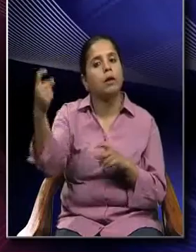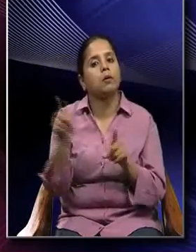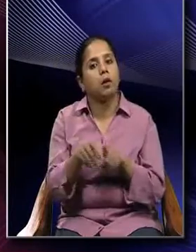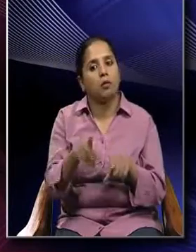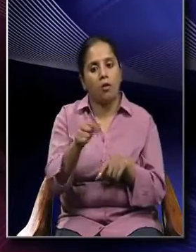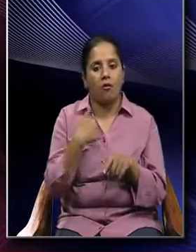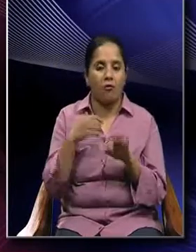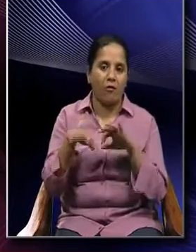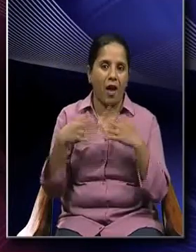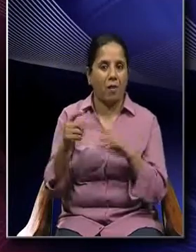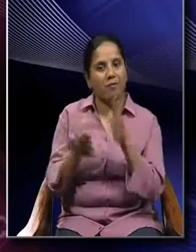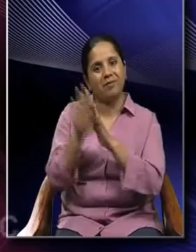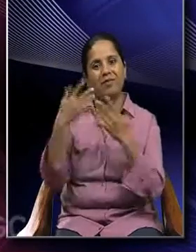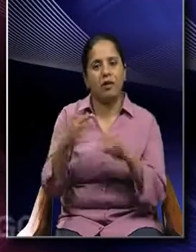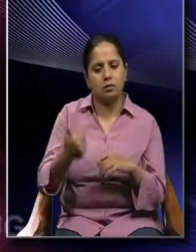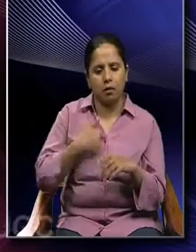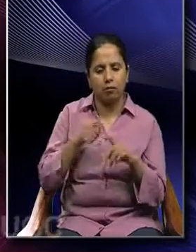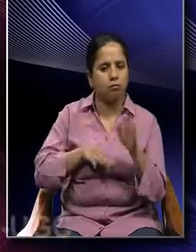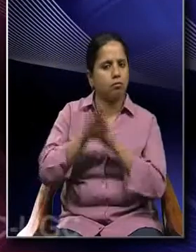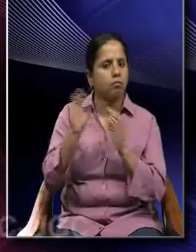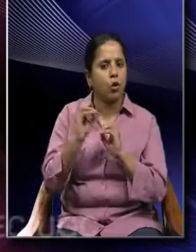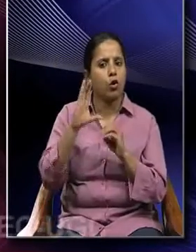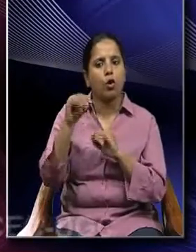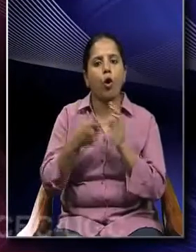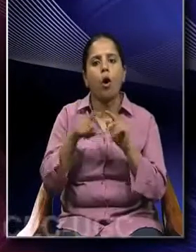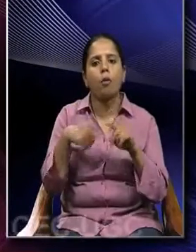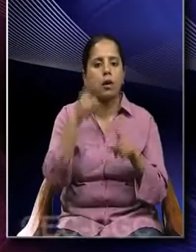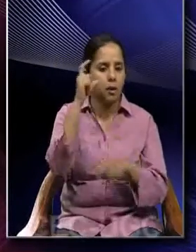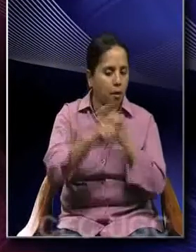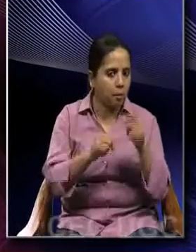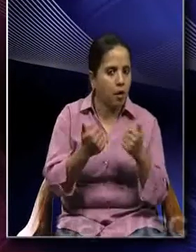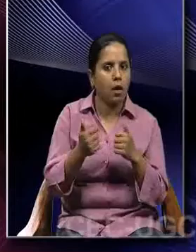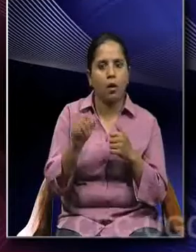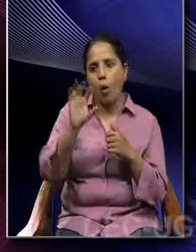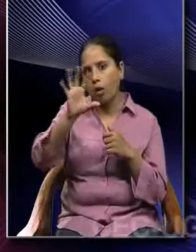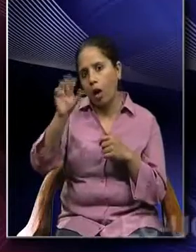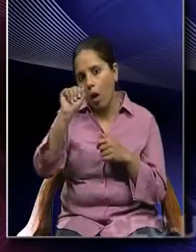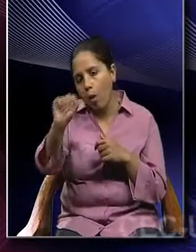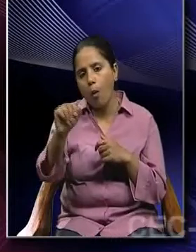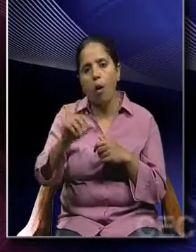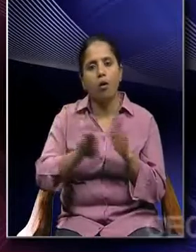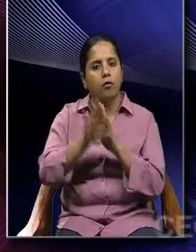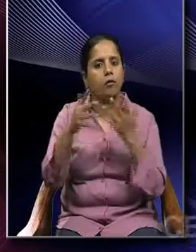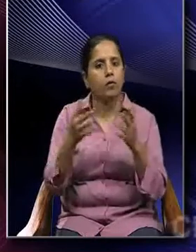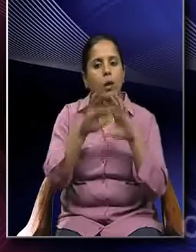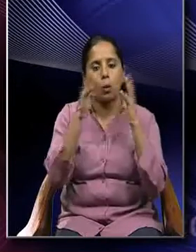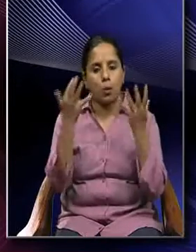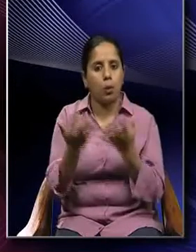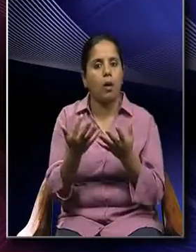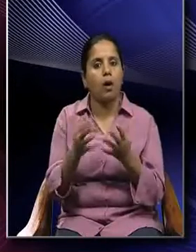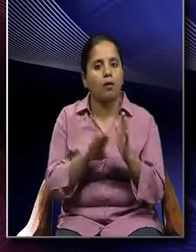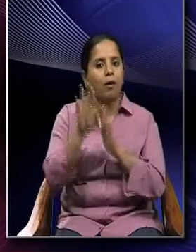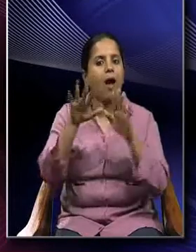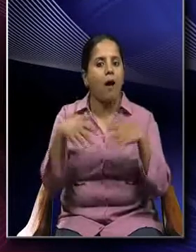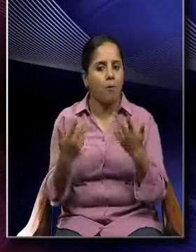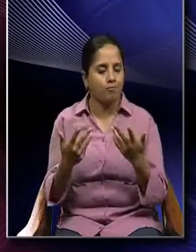your families developed, your corporate entities developed, your nations developed, and eventually the world which is developed, the